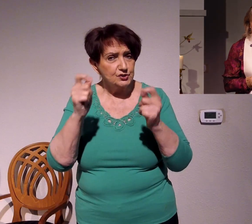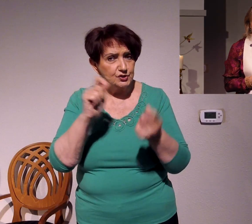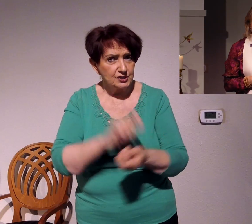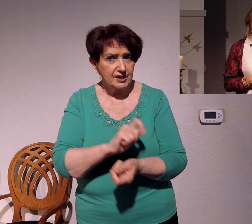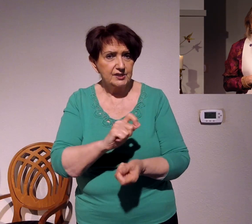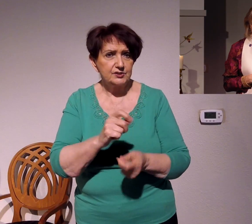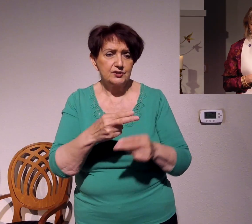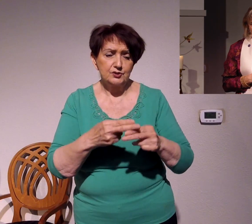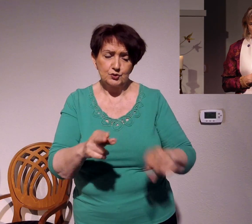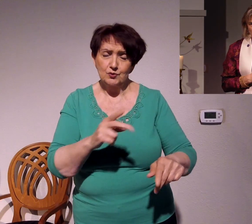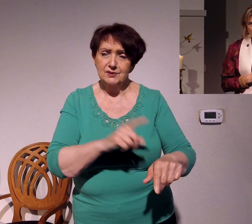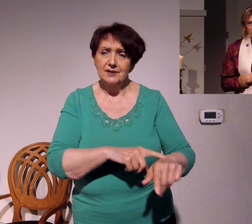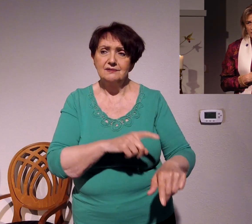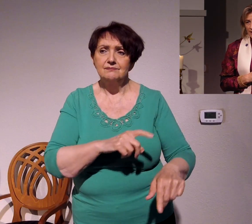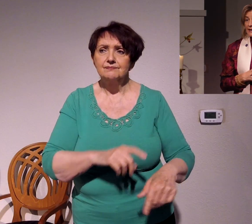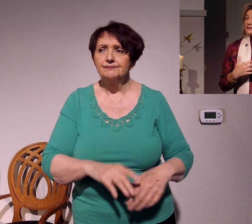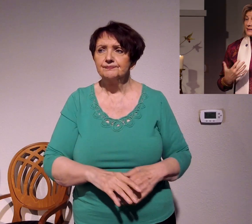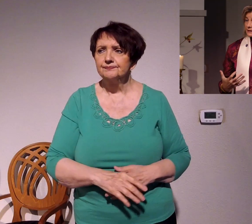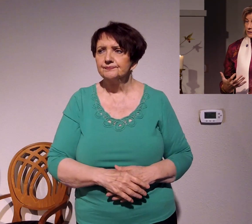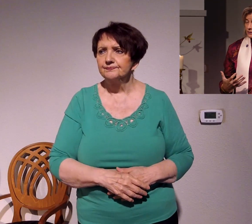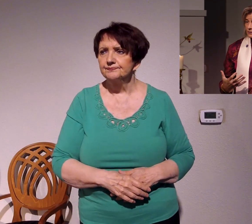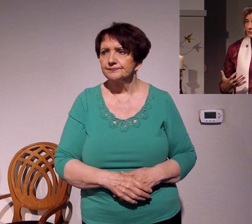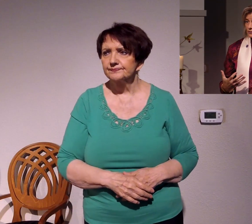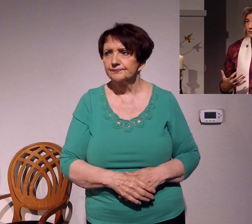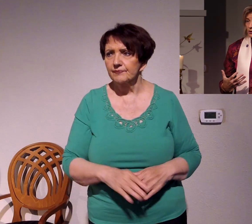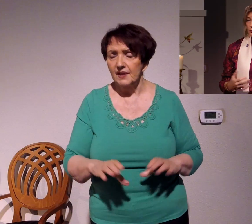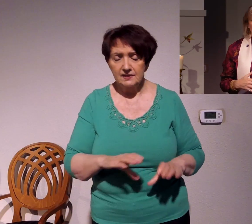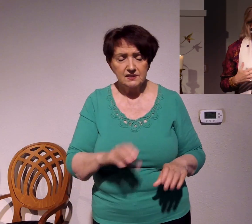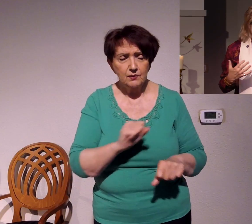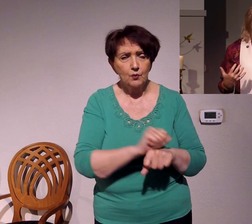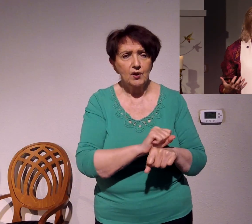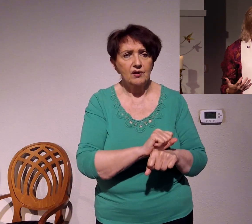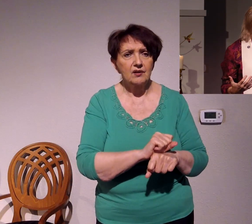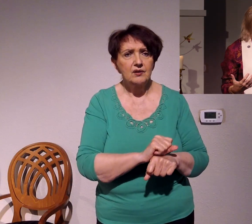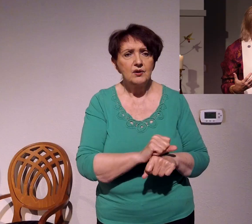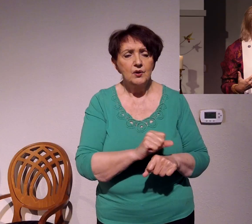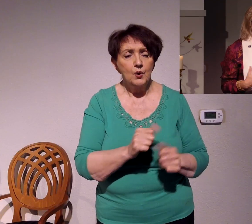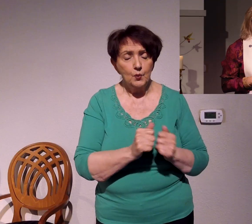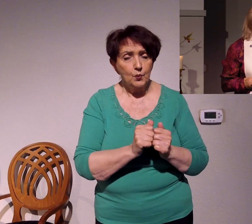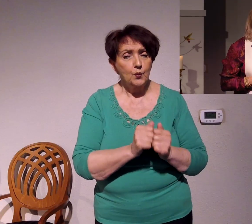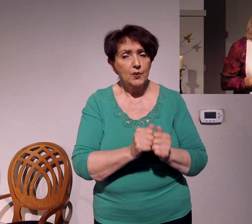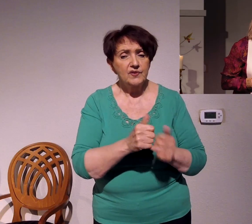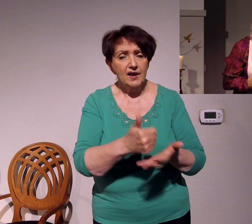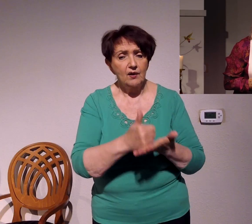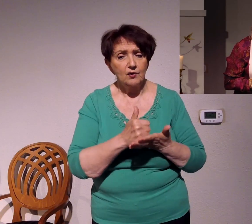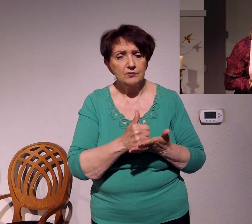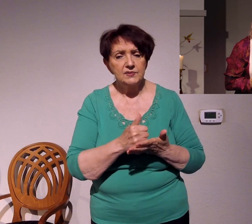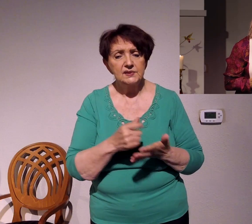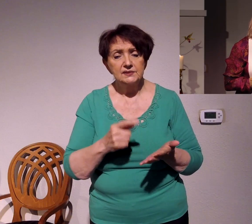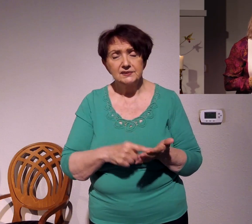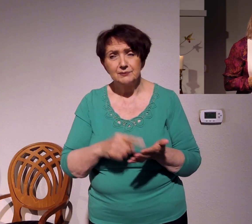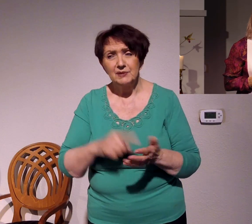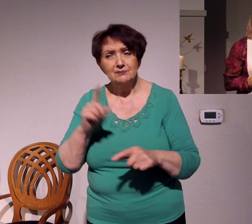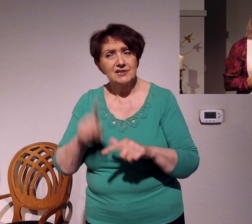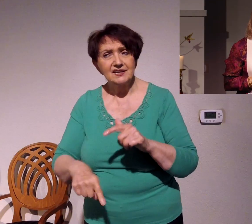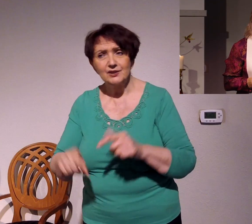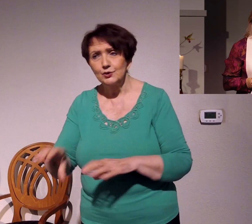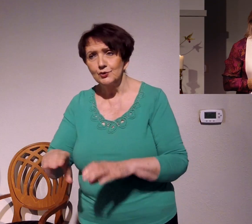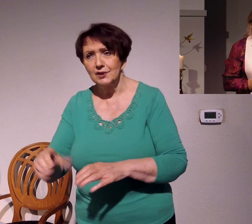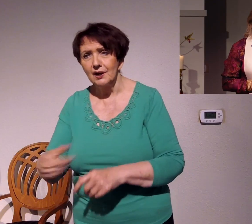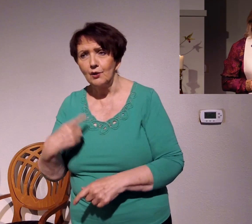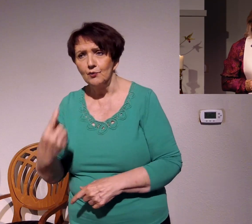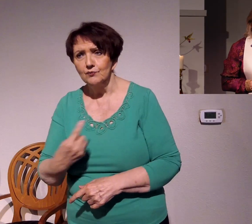short period of time. And I did. With help. Sometimes I can't do this alone. I